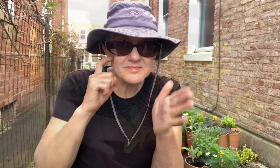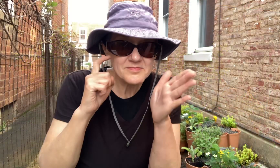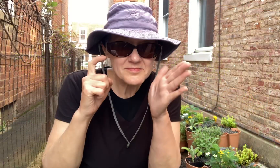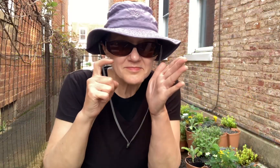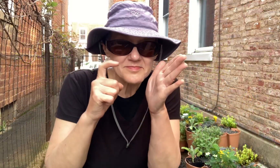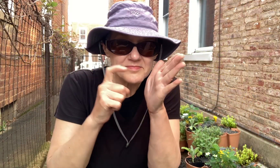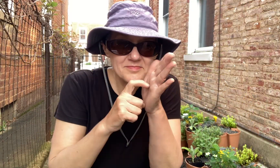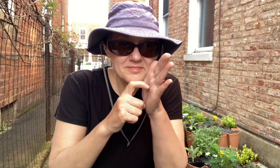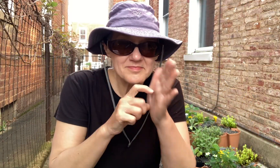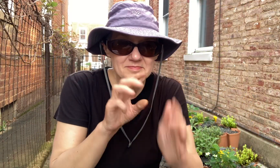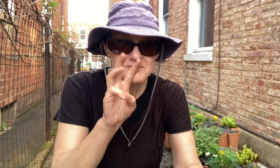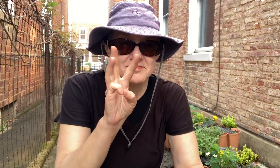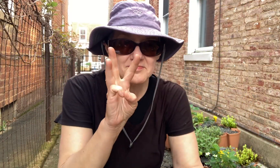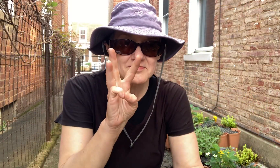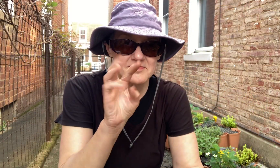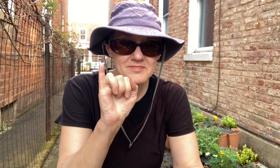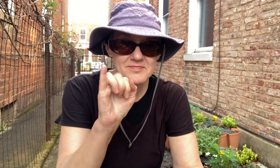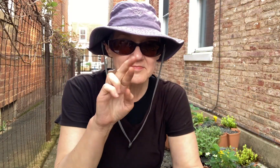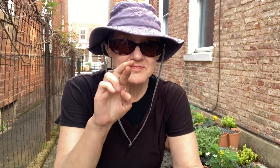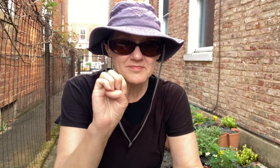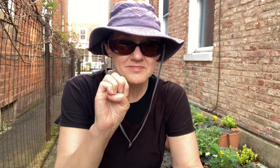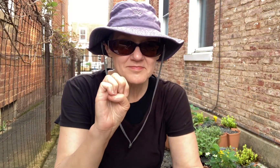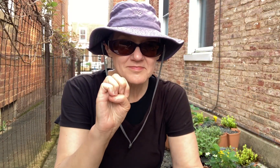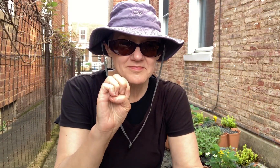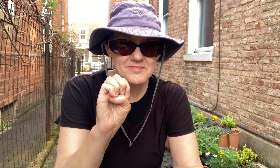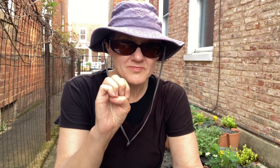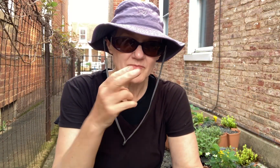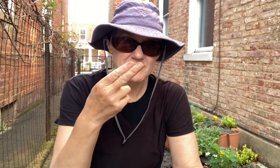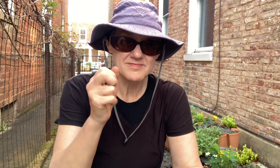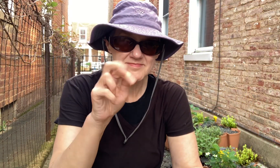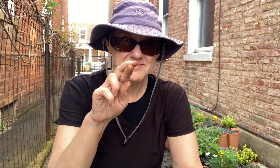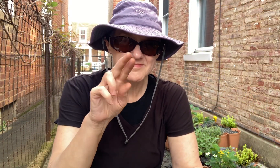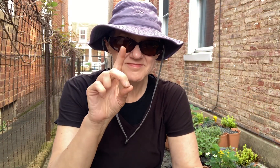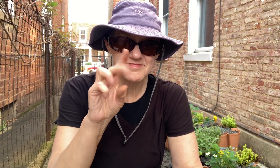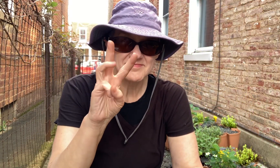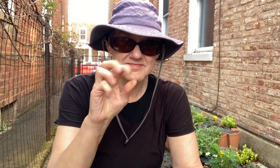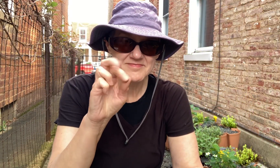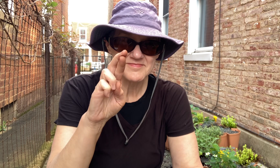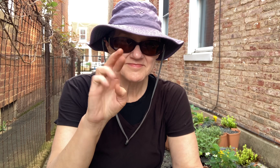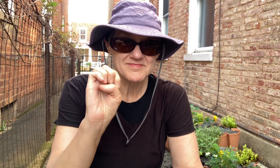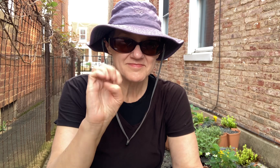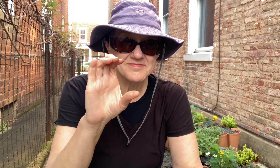Now you probably noticed the wire. Well, it's actually hardware cloth,